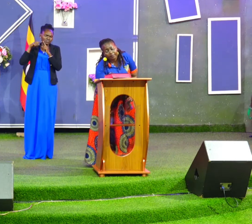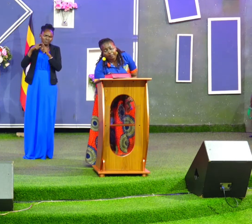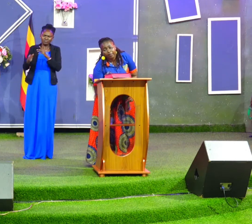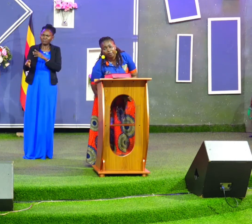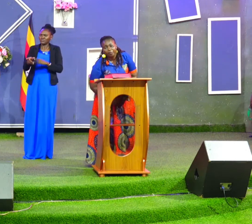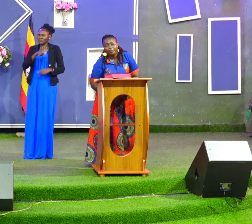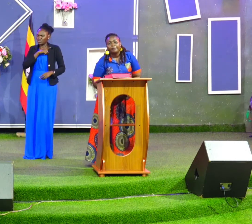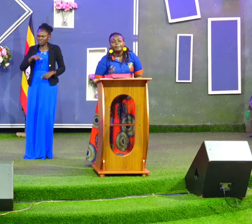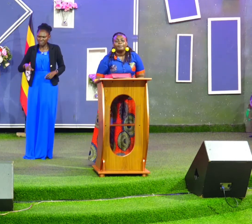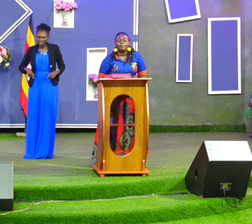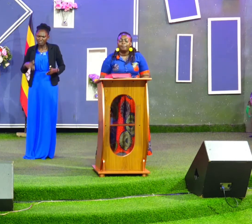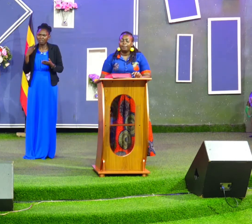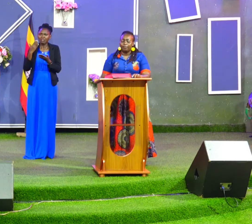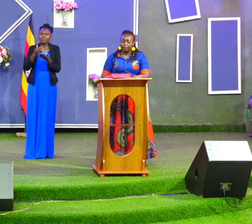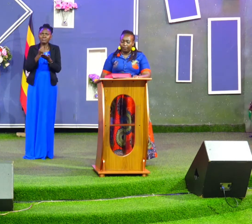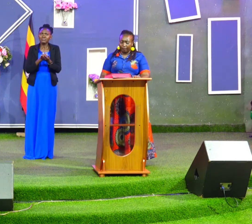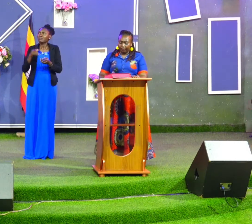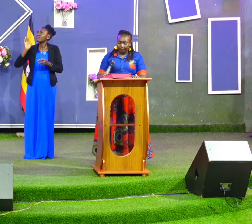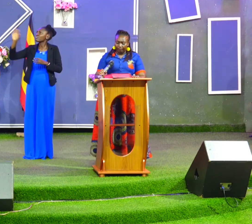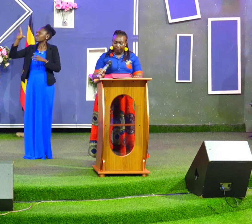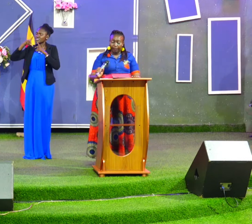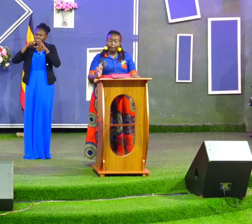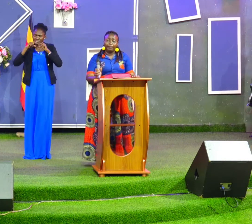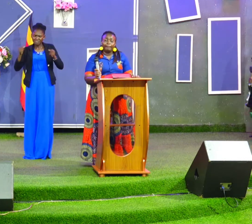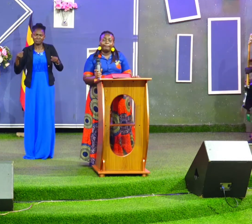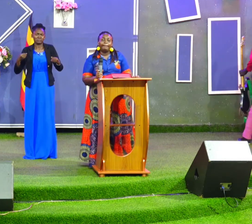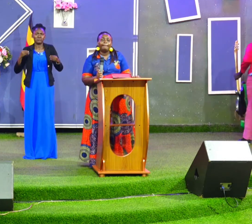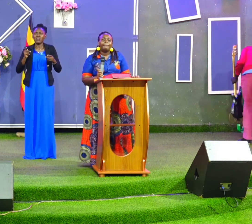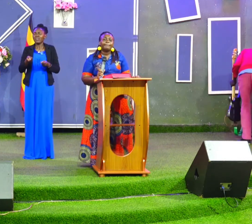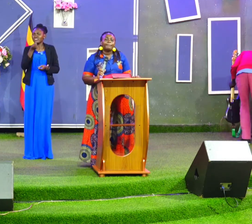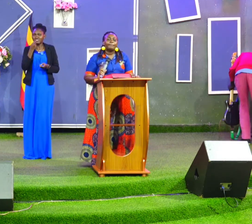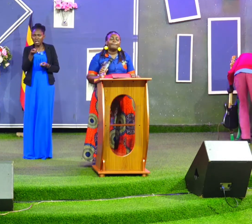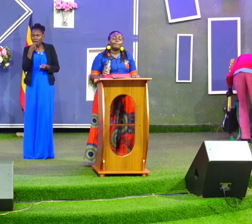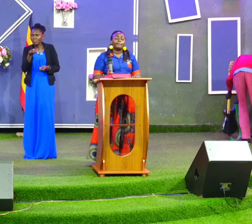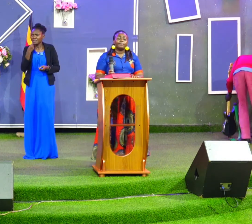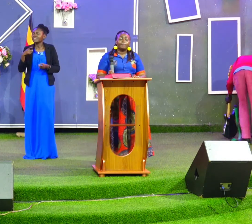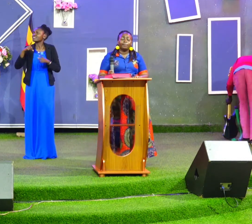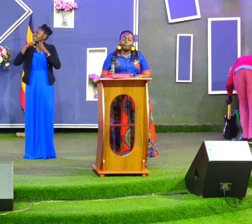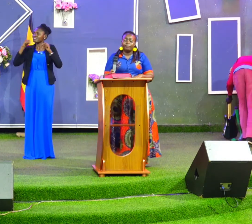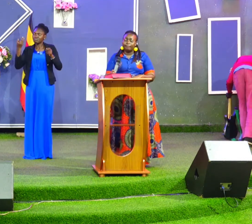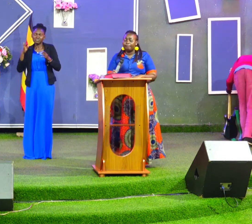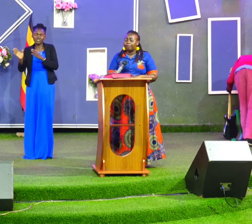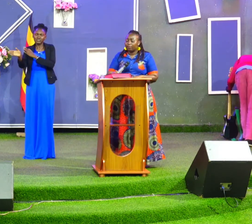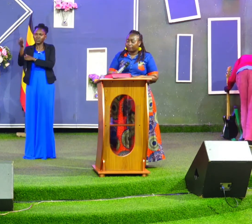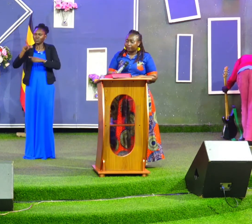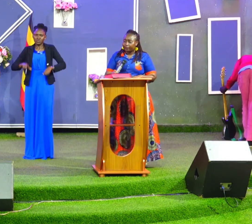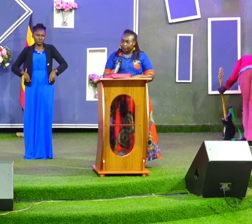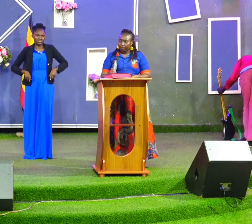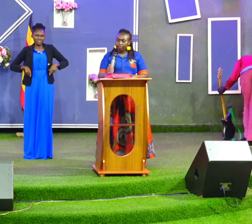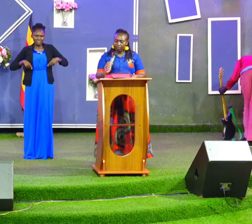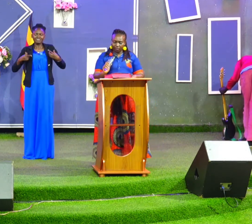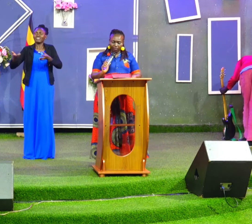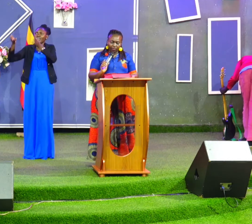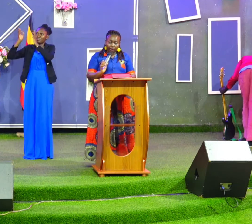muliro ekigambo kya mukama ddagala ekigambo kya mukama bulamu mukubireko mu ngalo